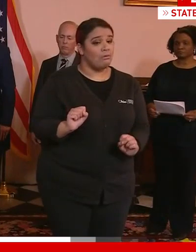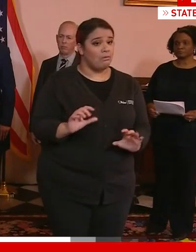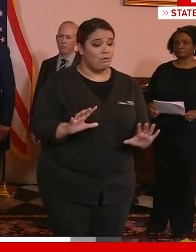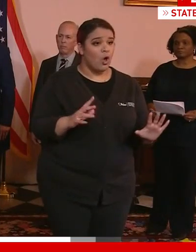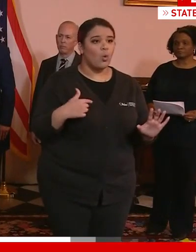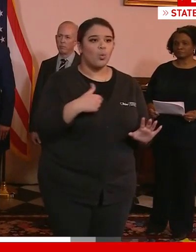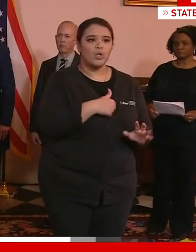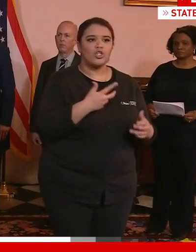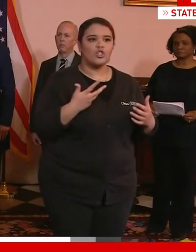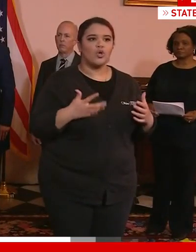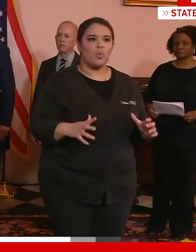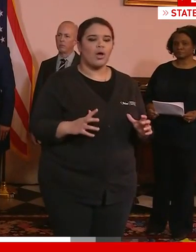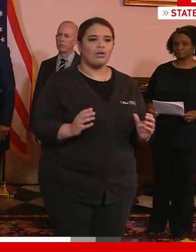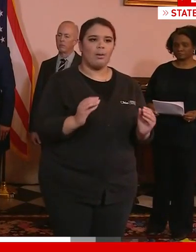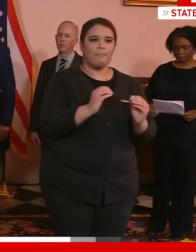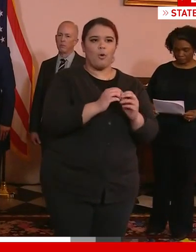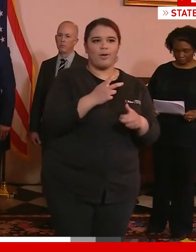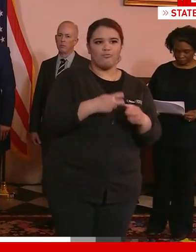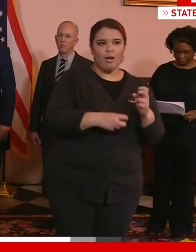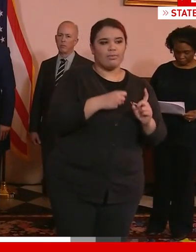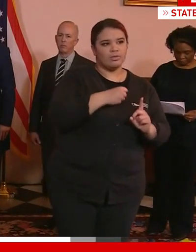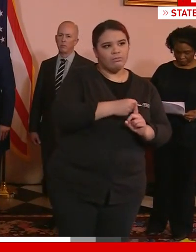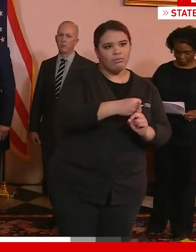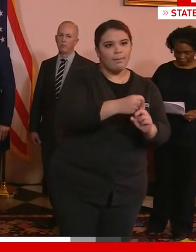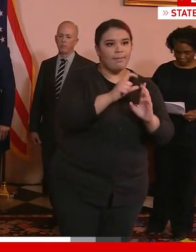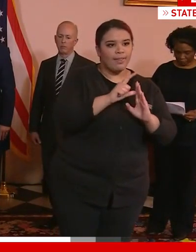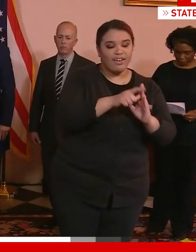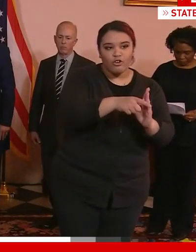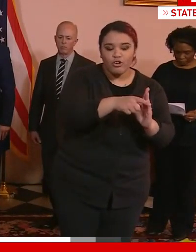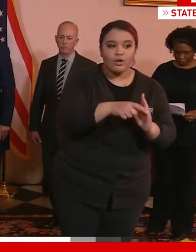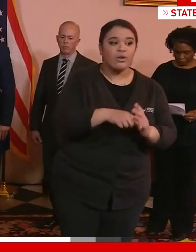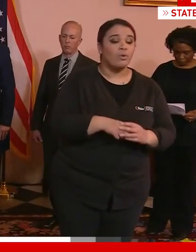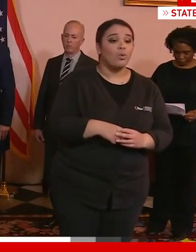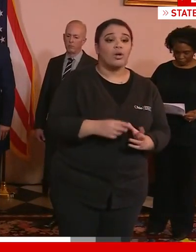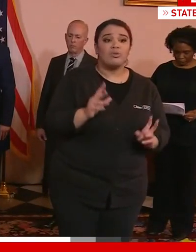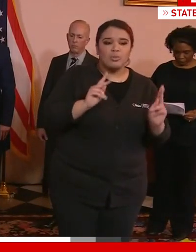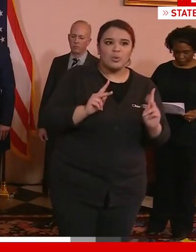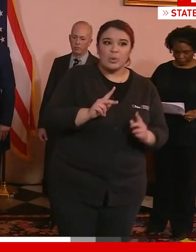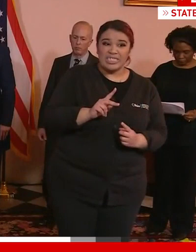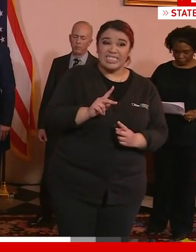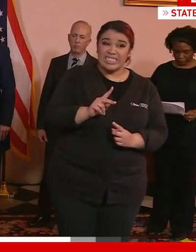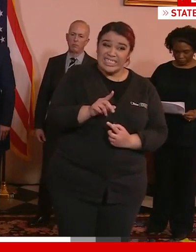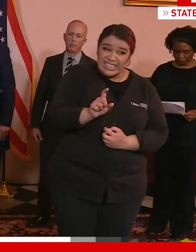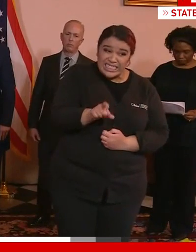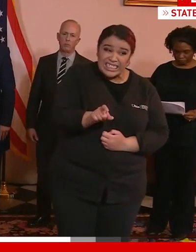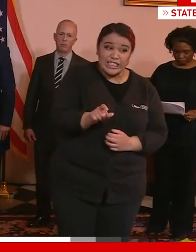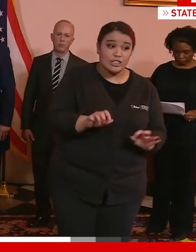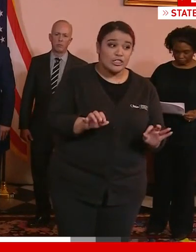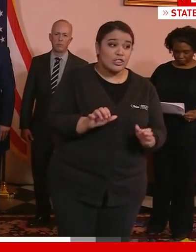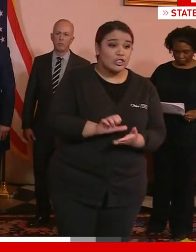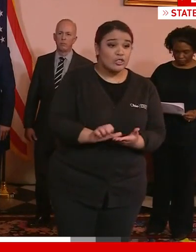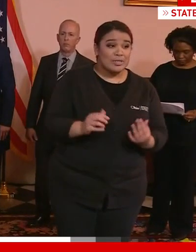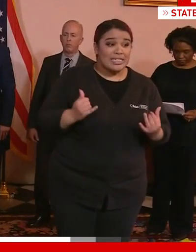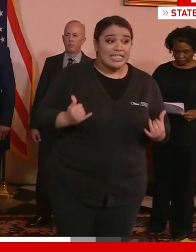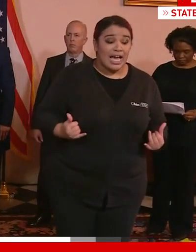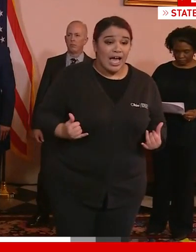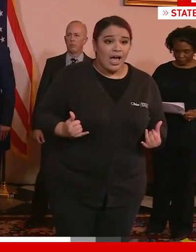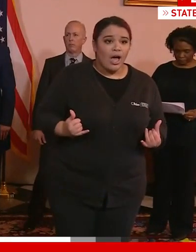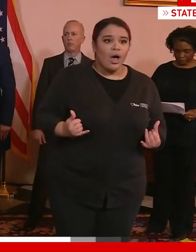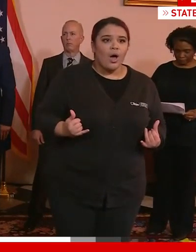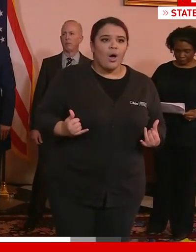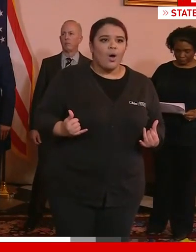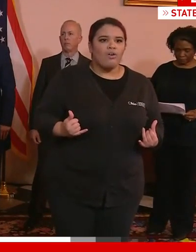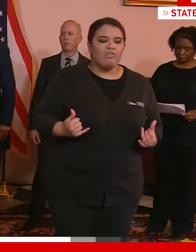we don't want to harm any patients who need surgery, but we want to be able to define which cases could be safely delayed